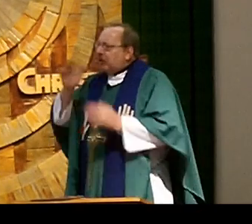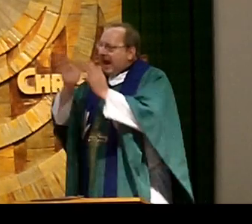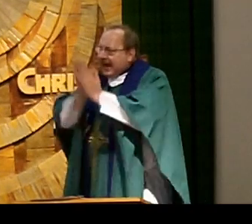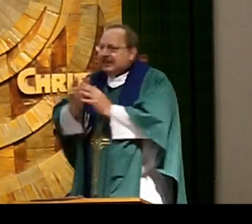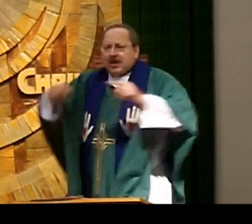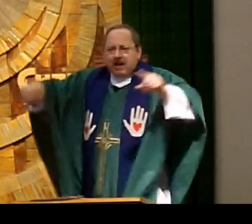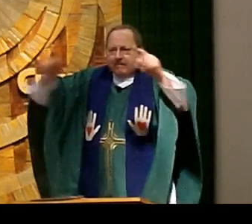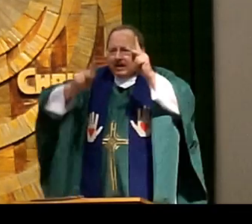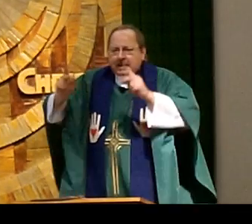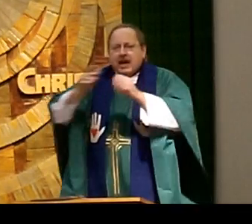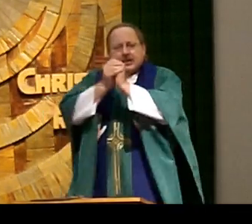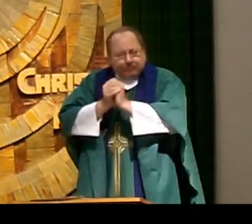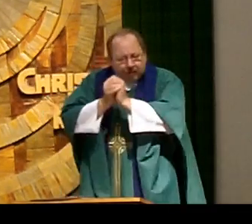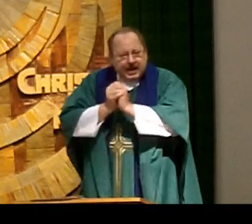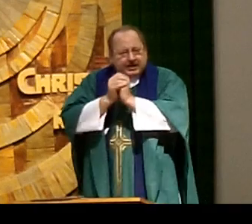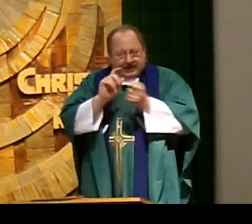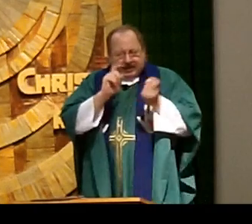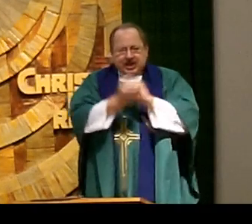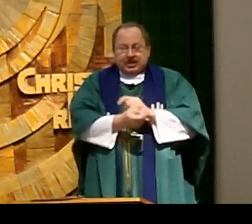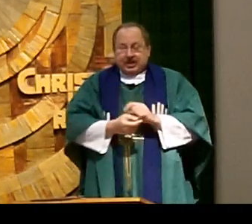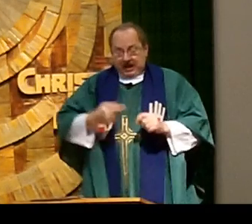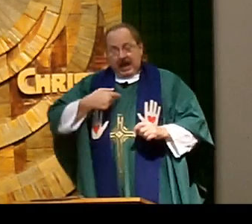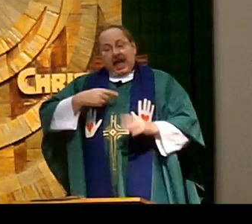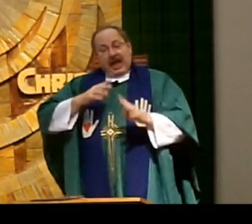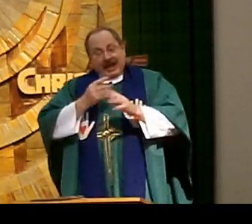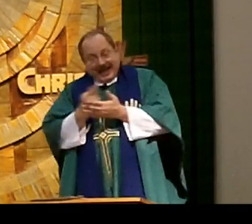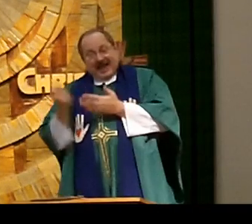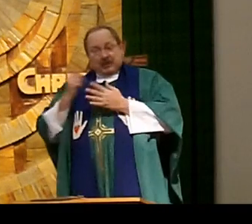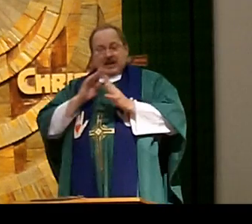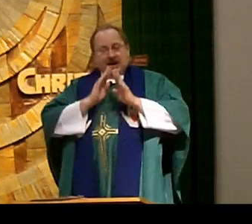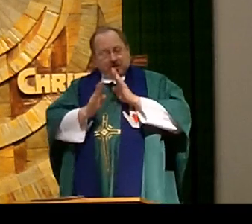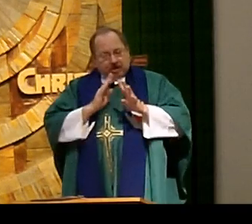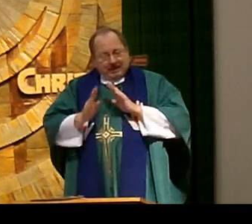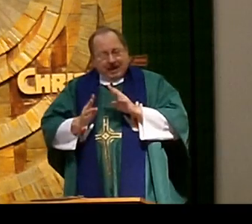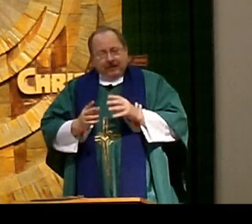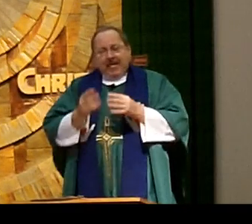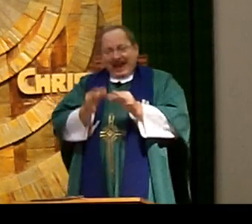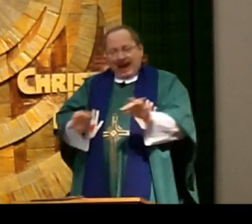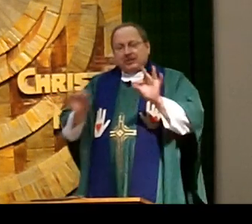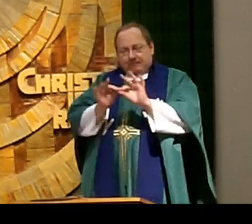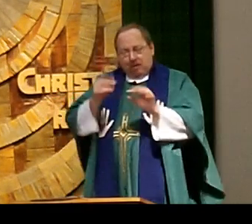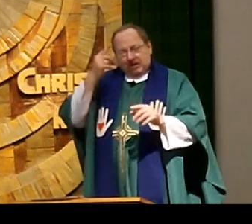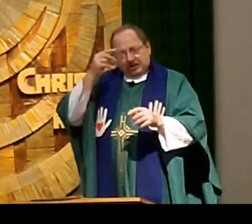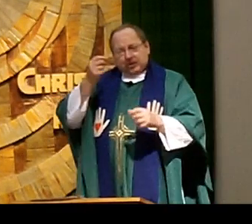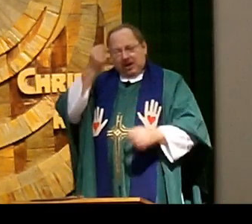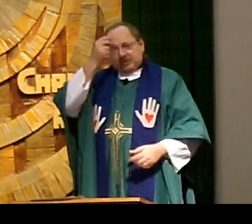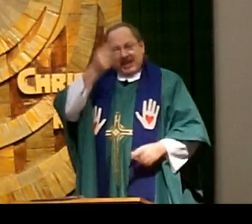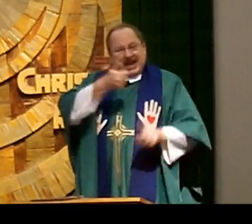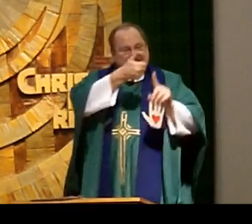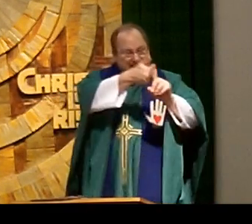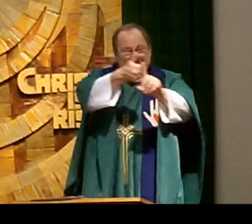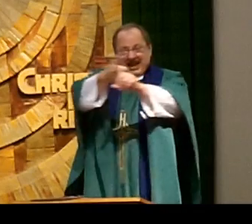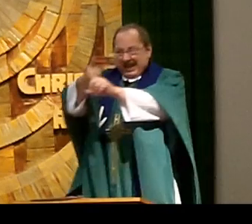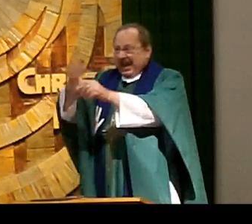are asking everybody to pray that they change it. And last week I talked about how it's important to understand